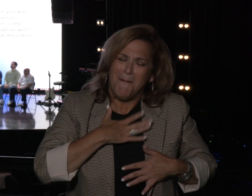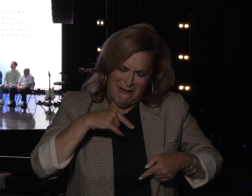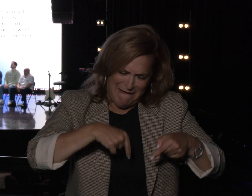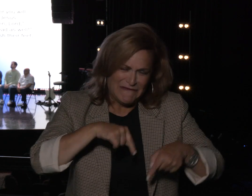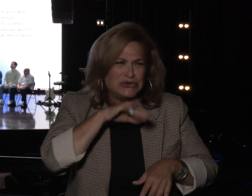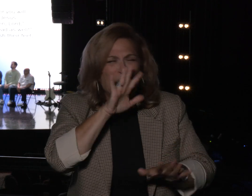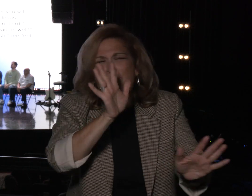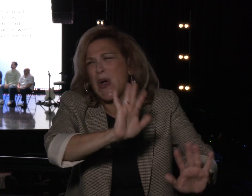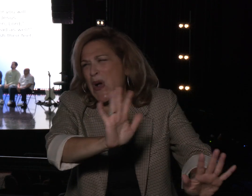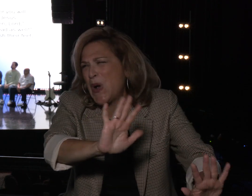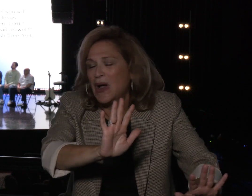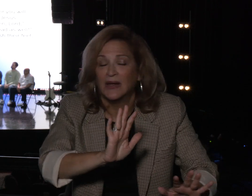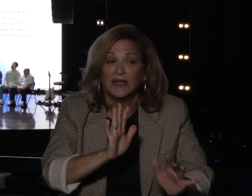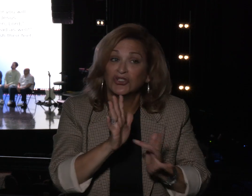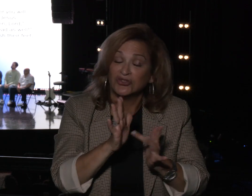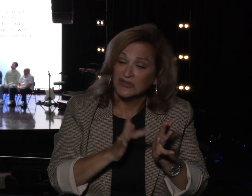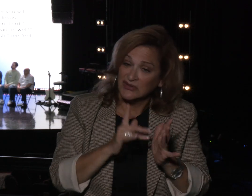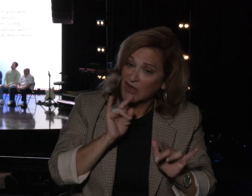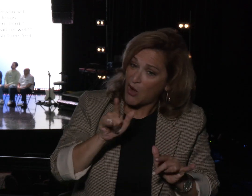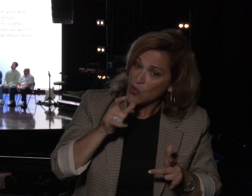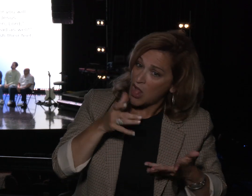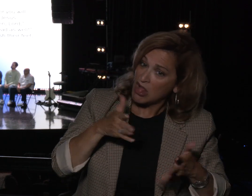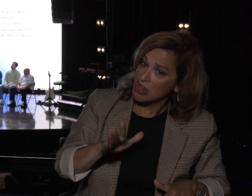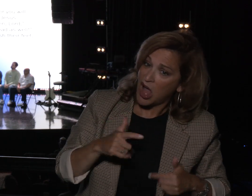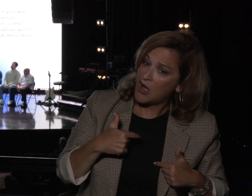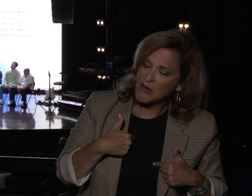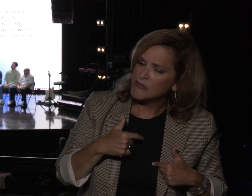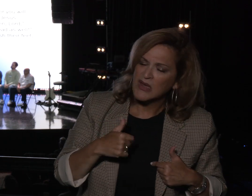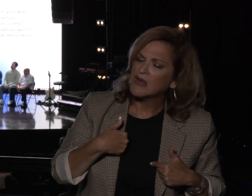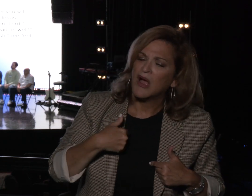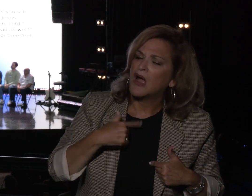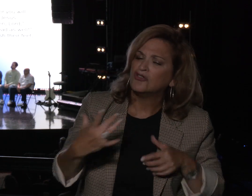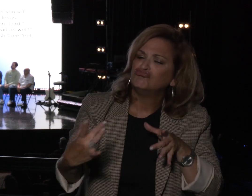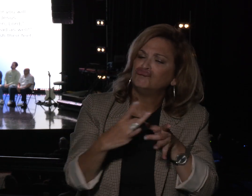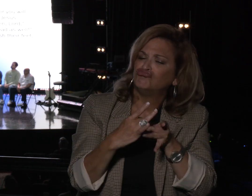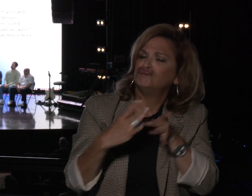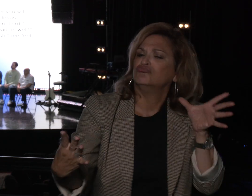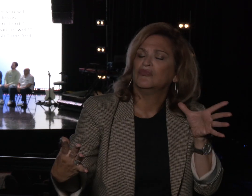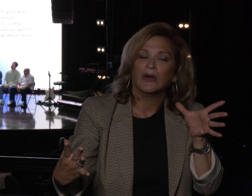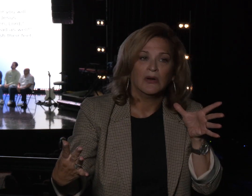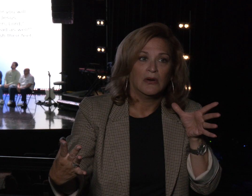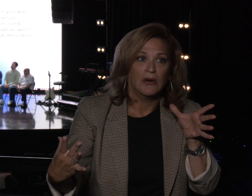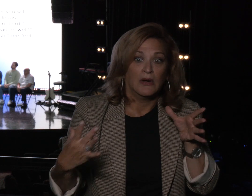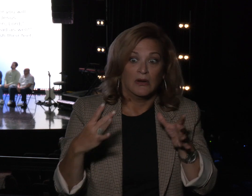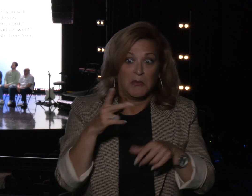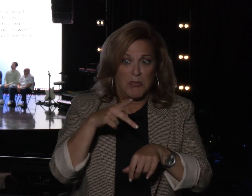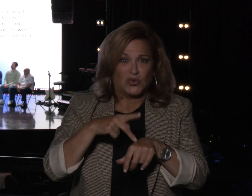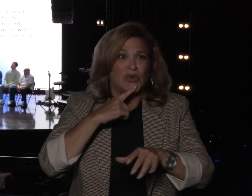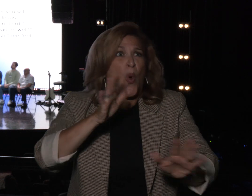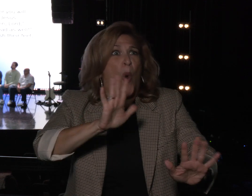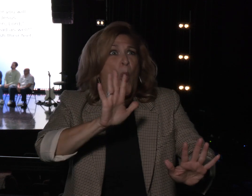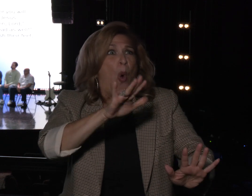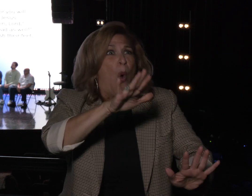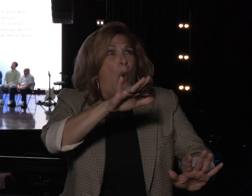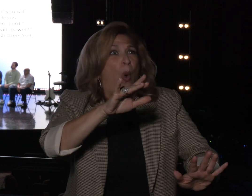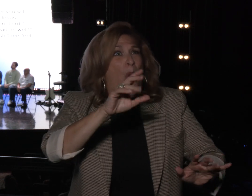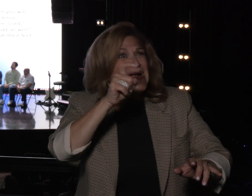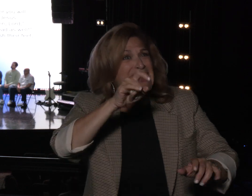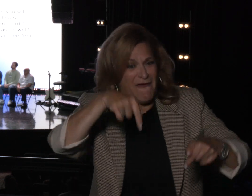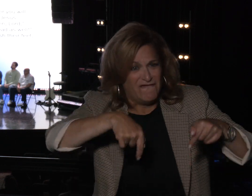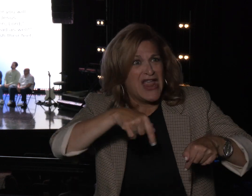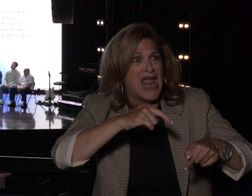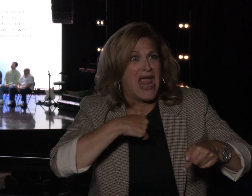Lord," Simon Peter replied, "not just my feet, but my hands and my head as well." Jesus answered, "Those who have had a bath need only to wash their